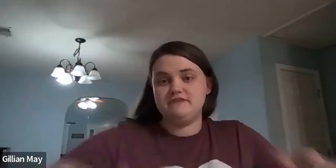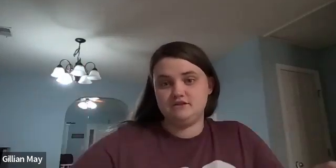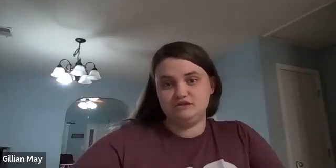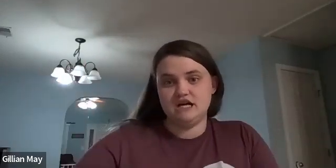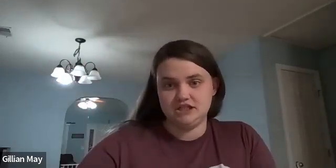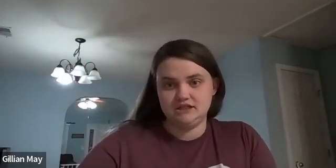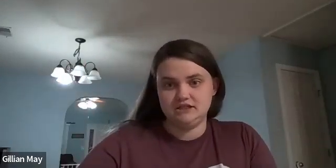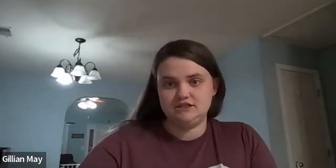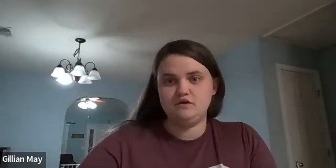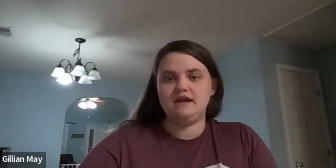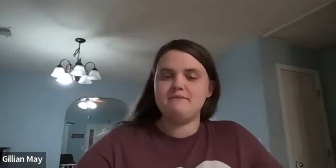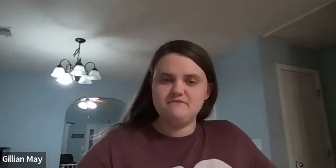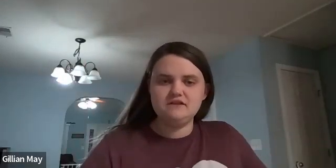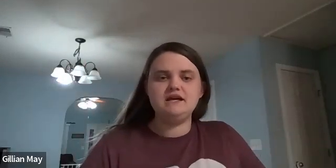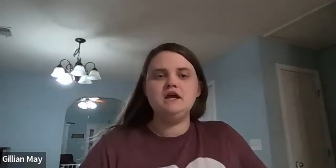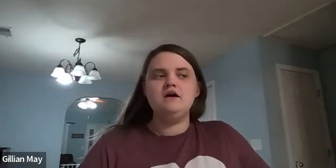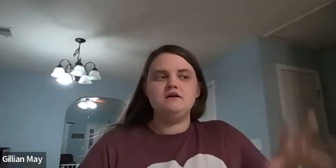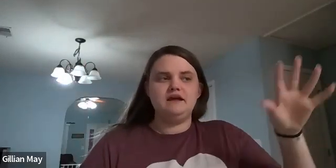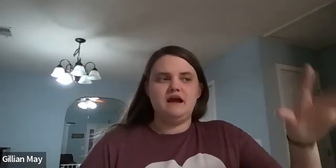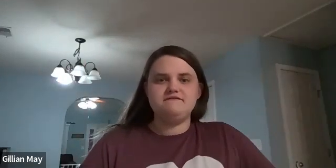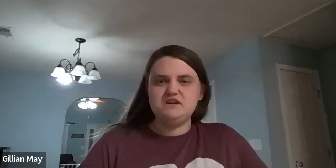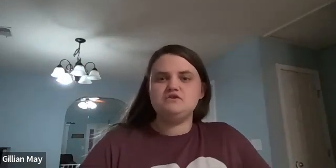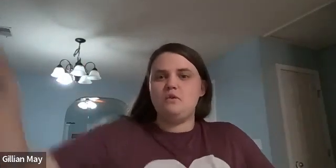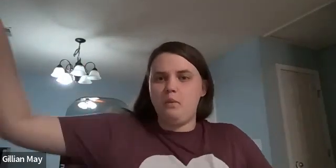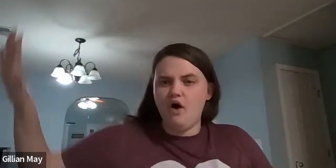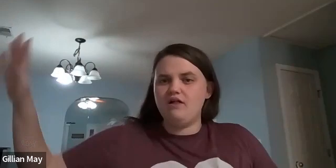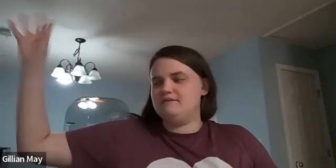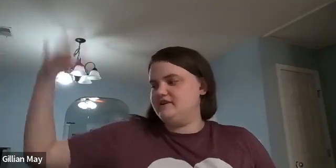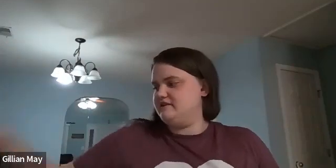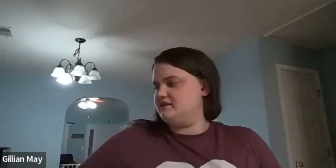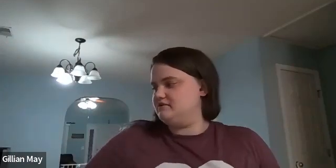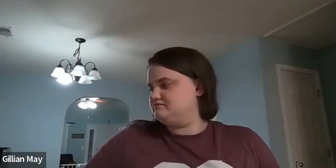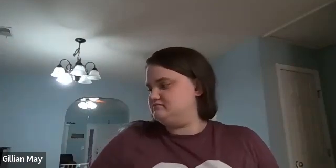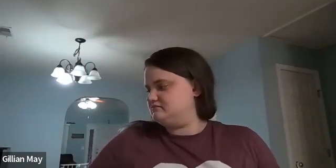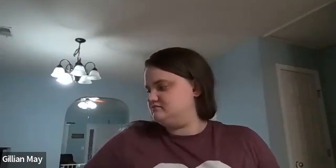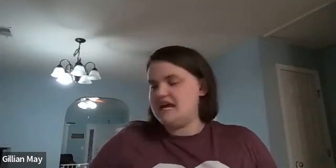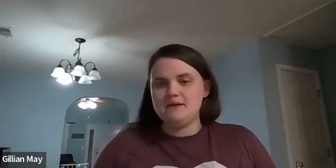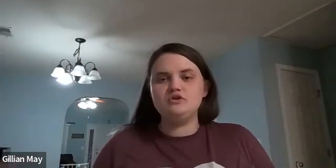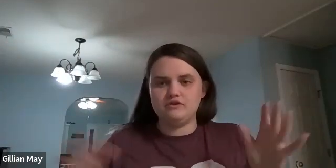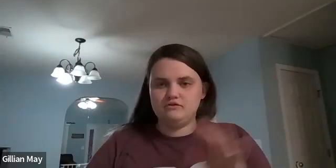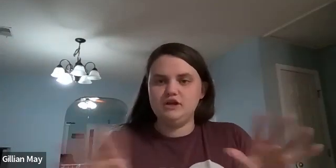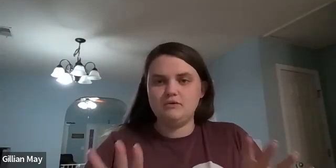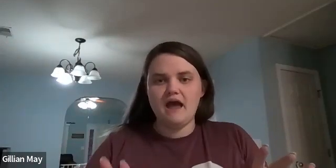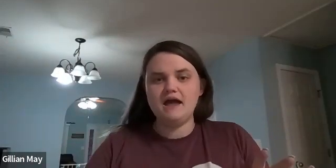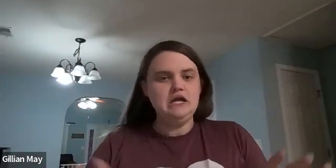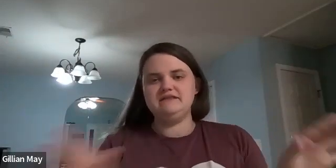physical touching. So like if I'm feeling like I feel the wall, or I'm feeling the table, or that that's